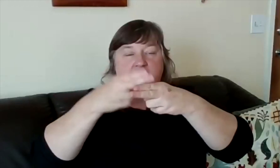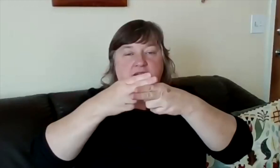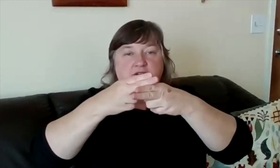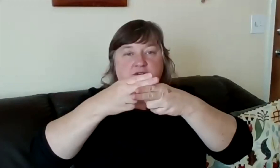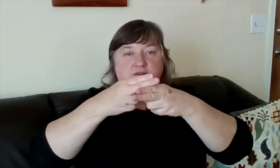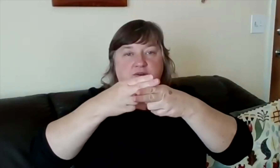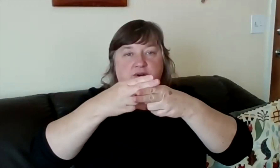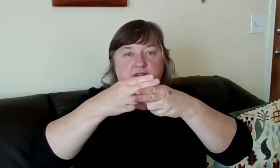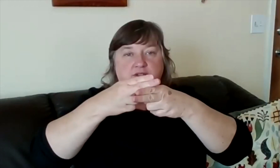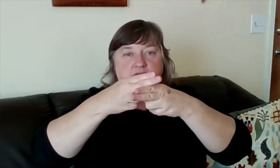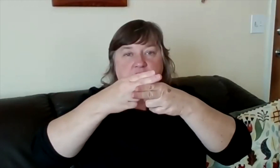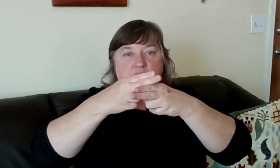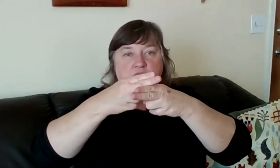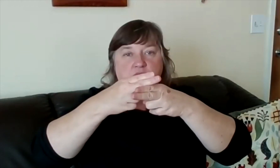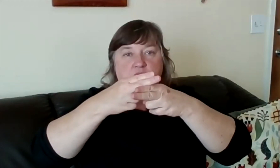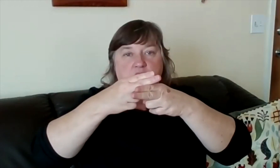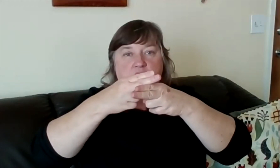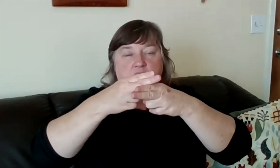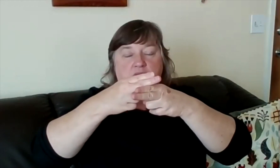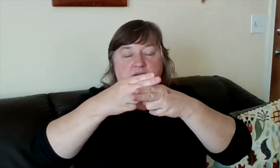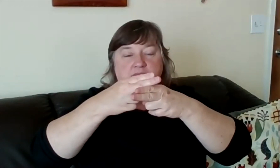and you're going to